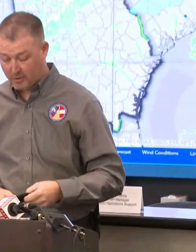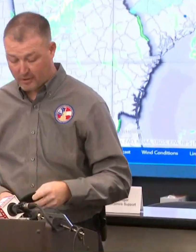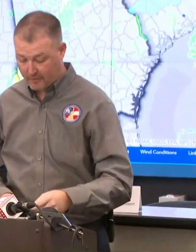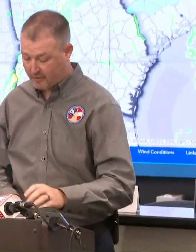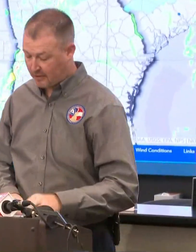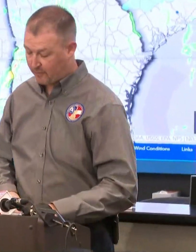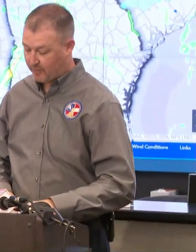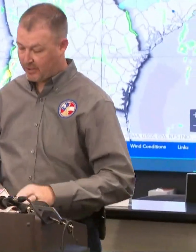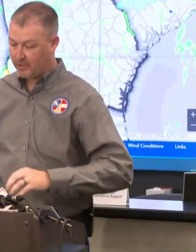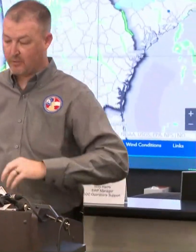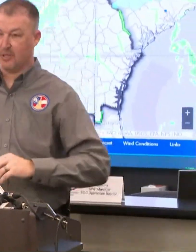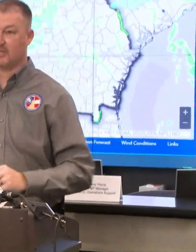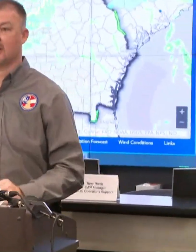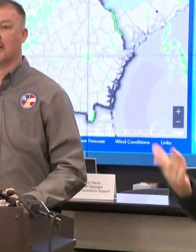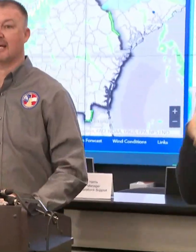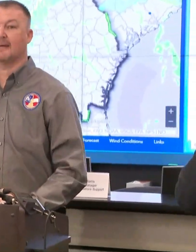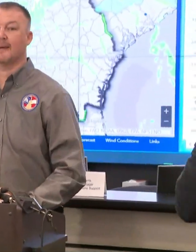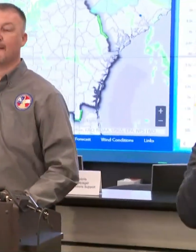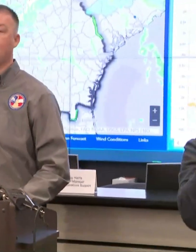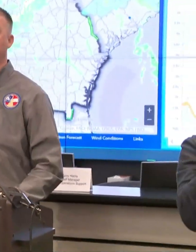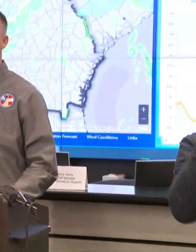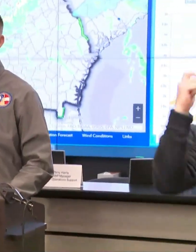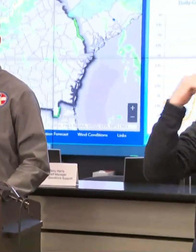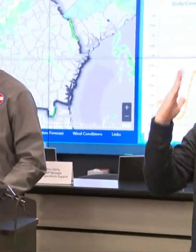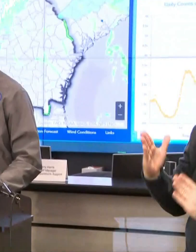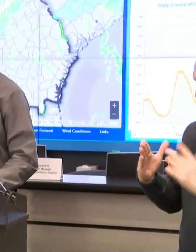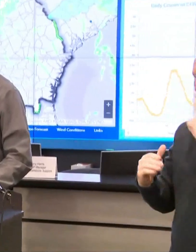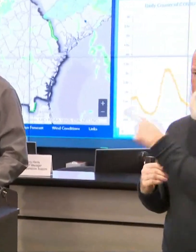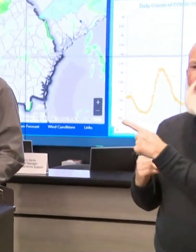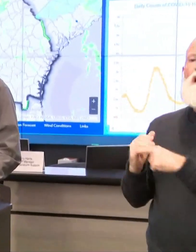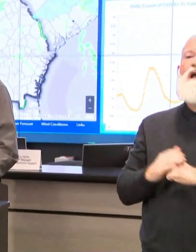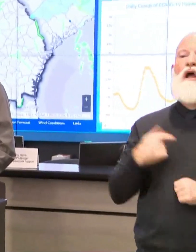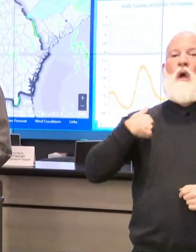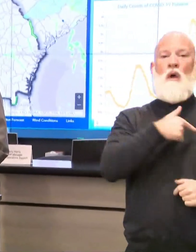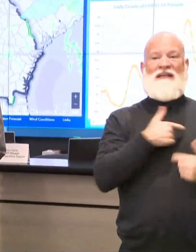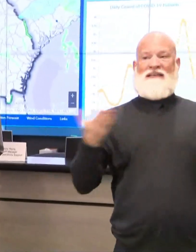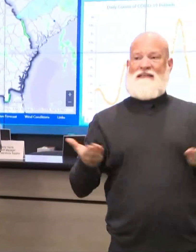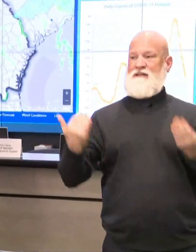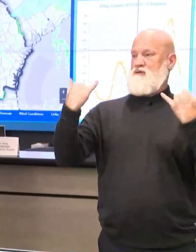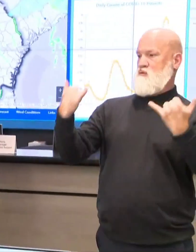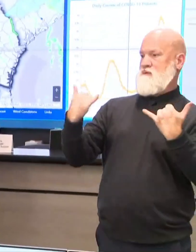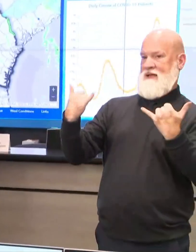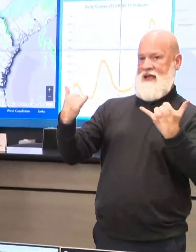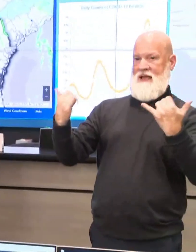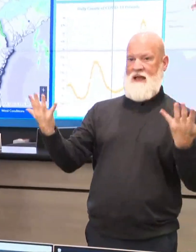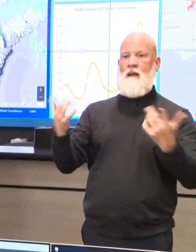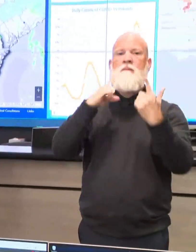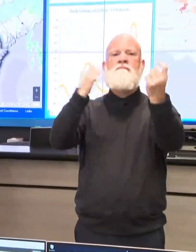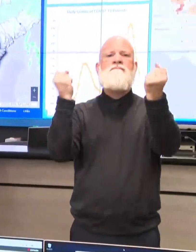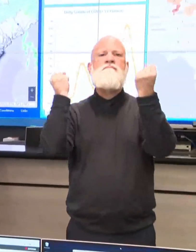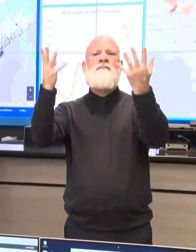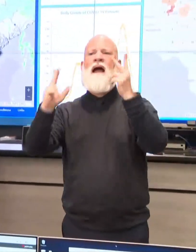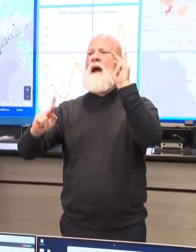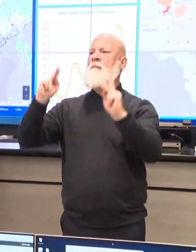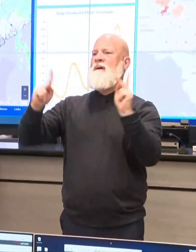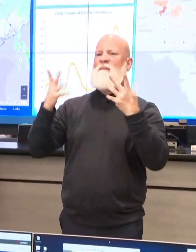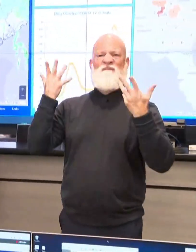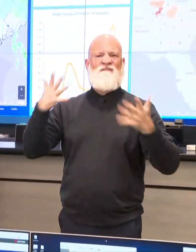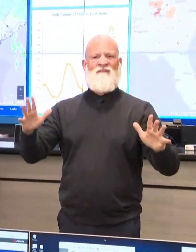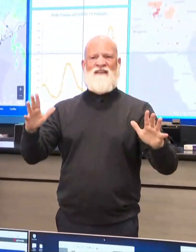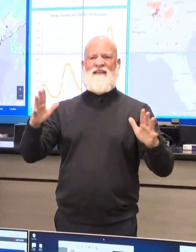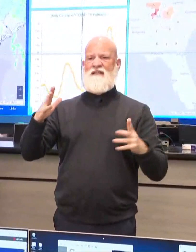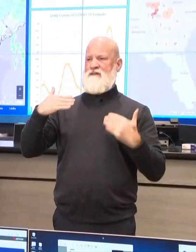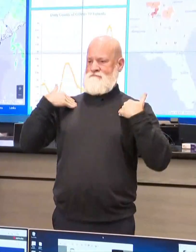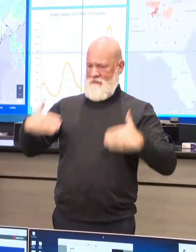Good morning, Governor. Thank you for being here with us today. As you can tell, the room's got a lot of folks. We are socially distancing, so that's why they're not here in